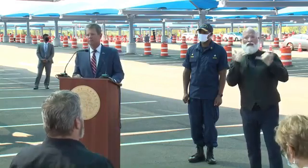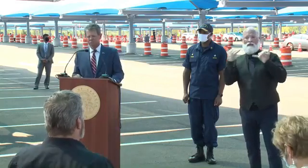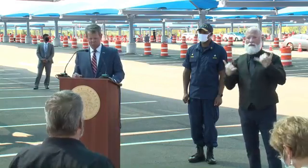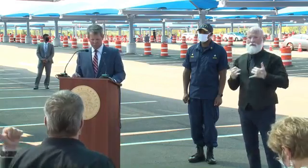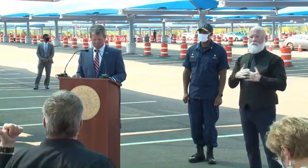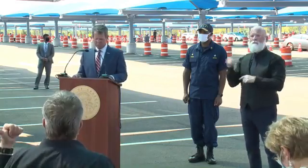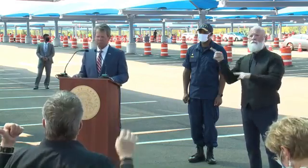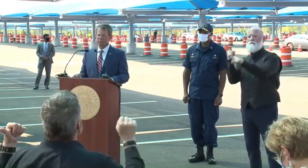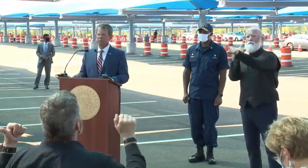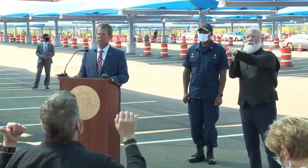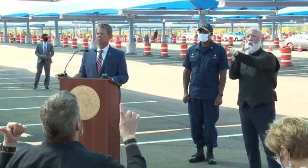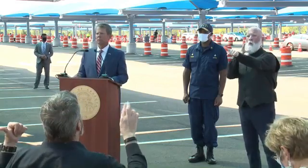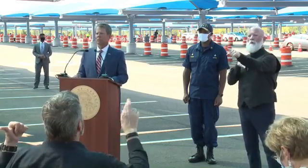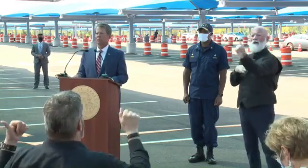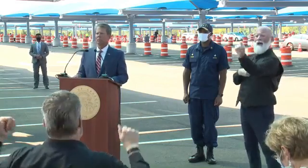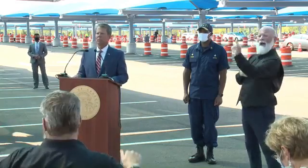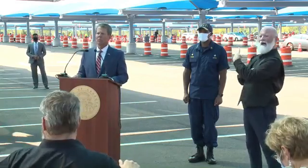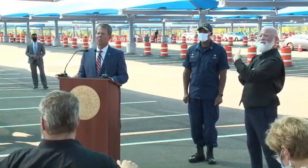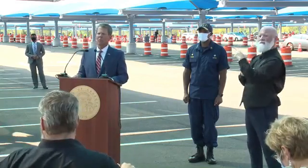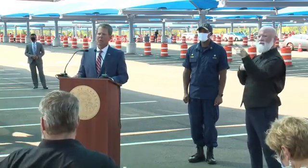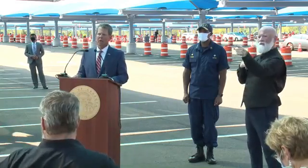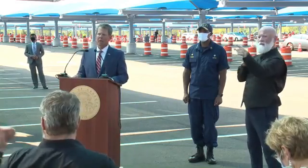Sandra.